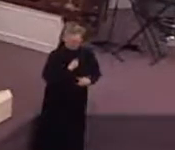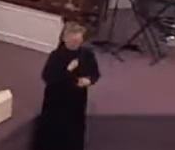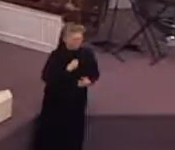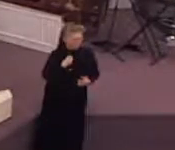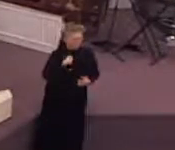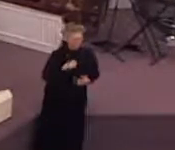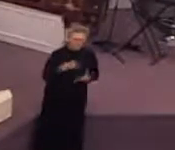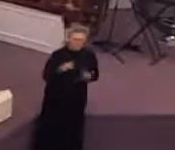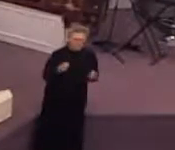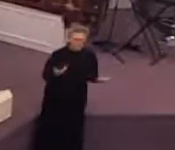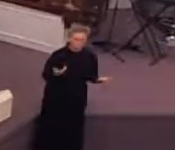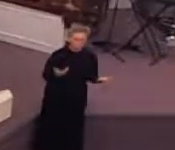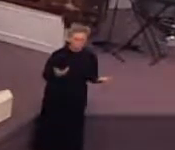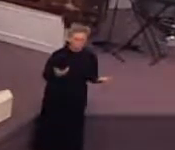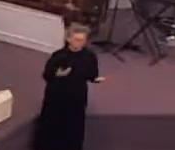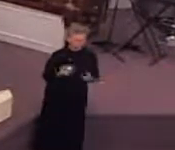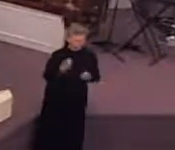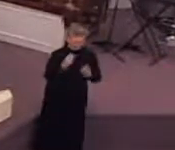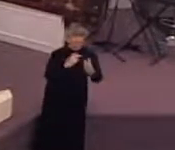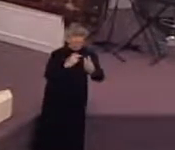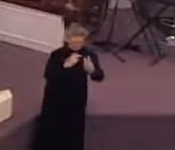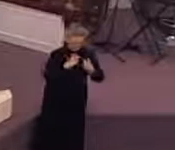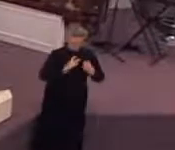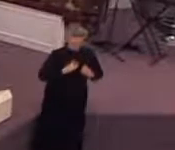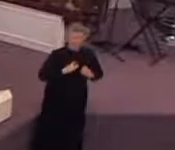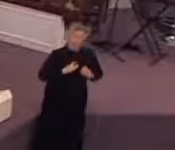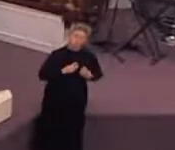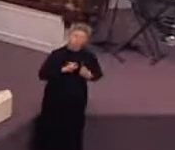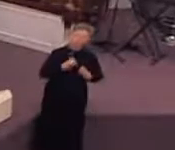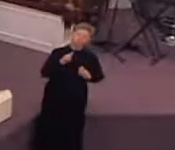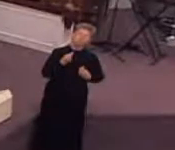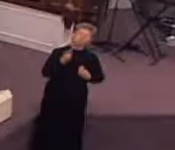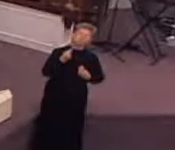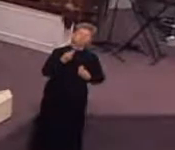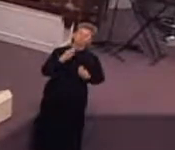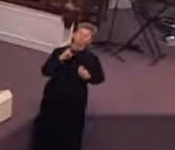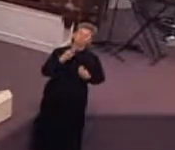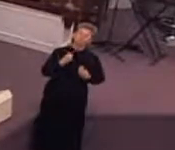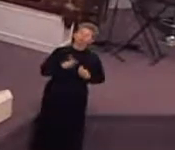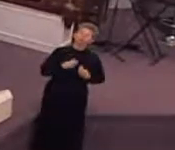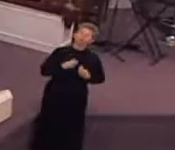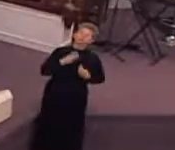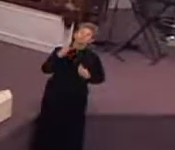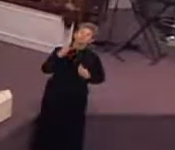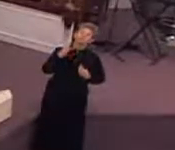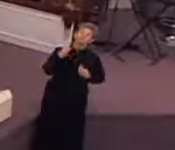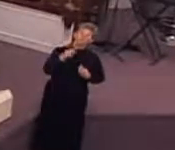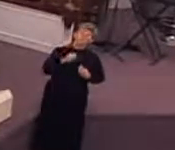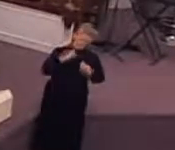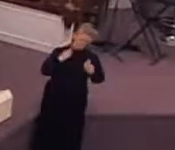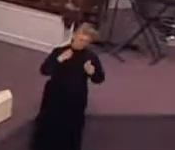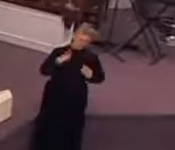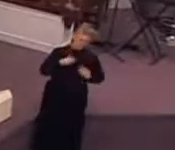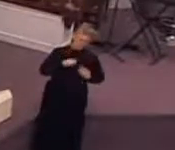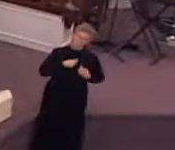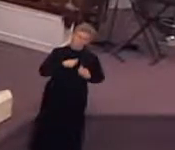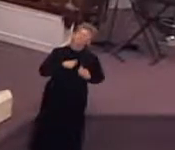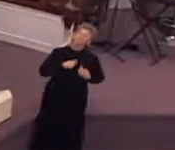need to do is to have an evaluation just between God and us and say, God, you see any wicked thing in me?